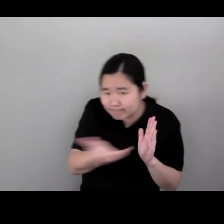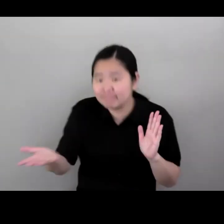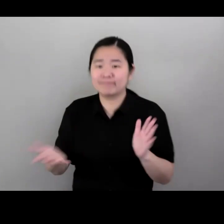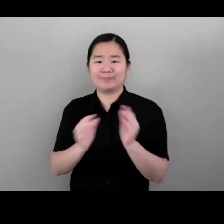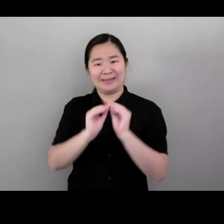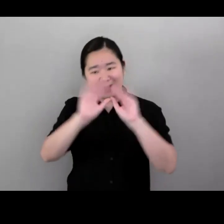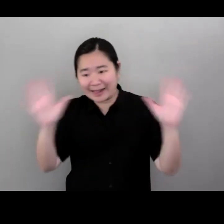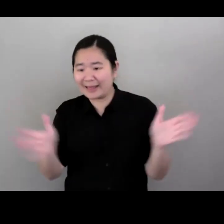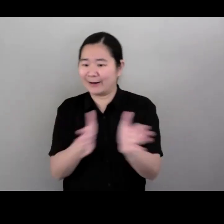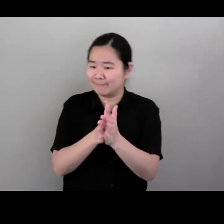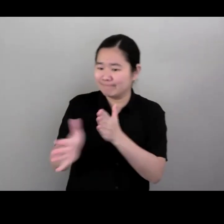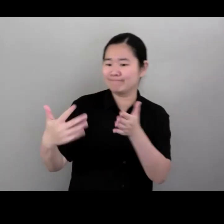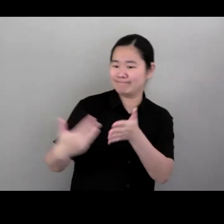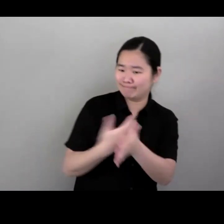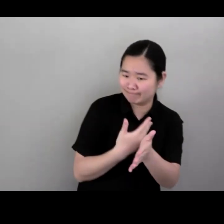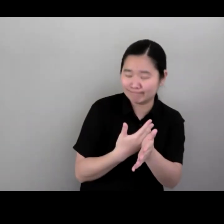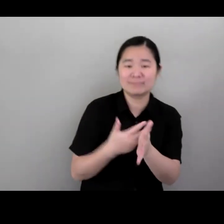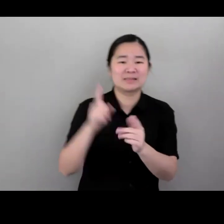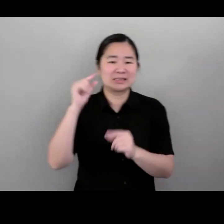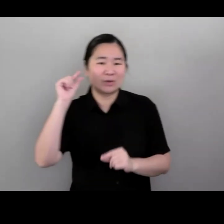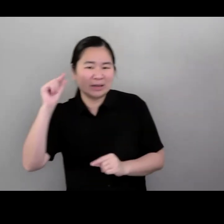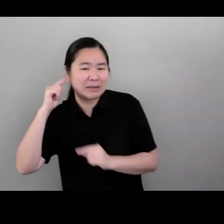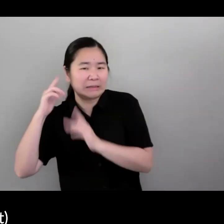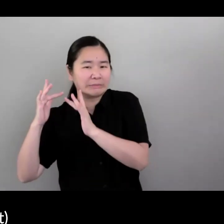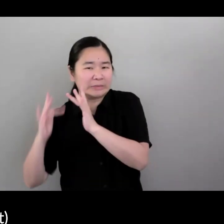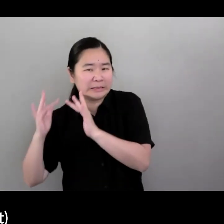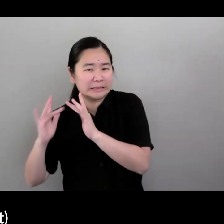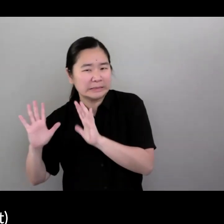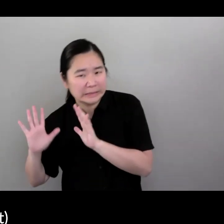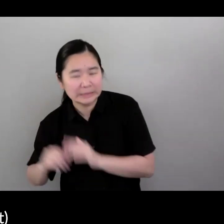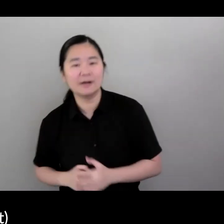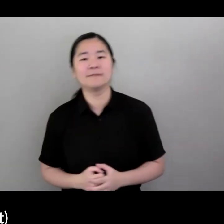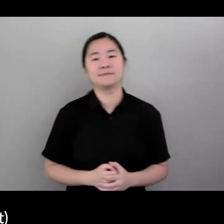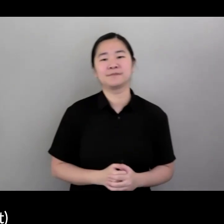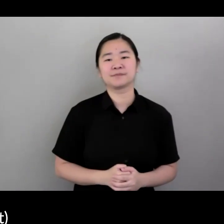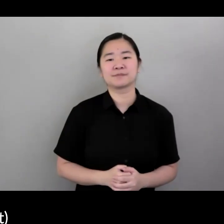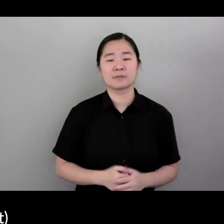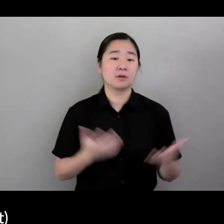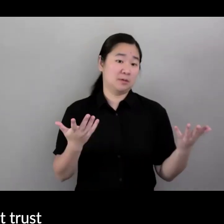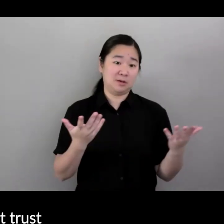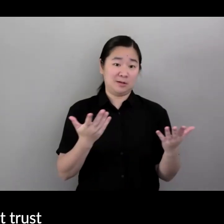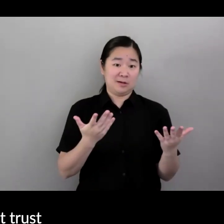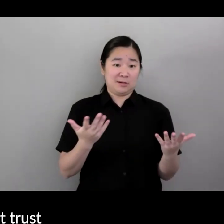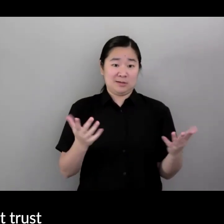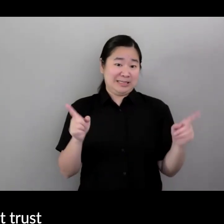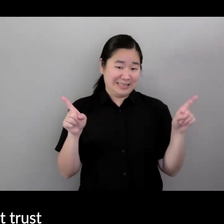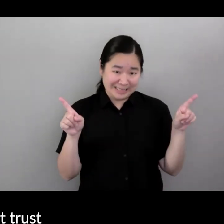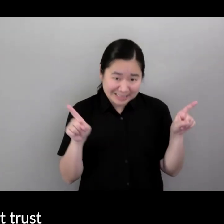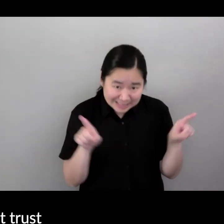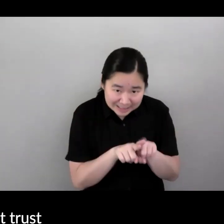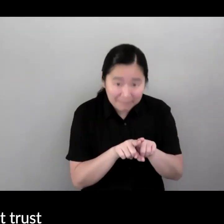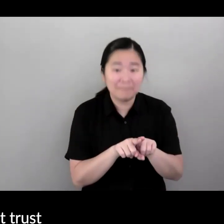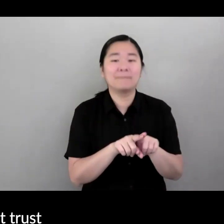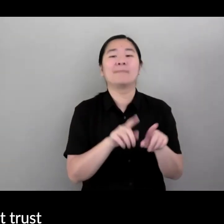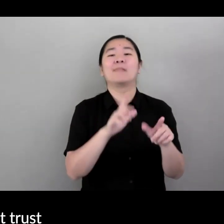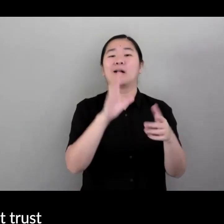project. And for example, about percent of the education for safeguarding activities. Safeguarding is about